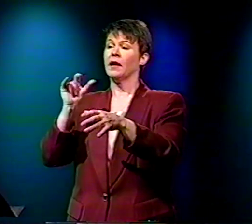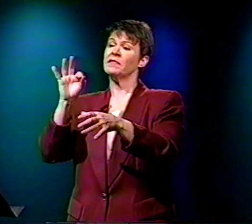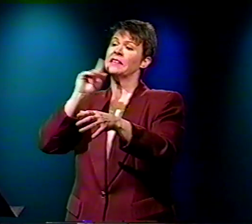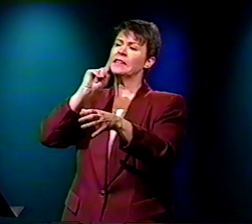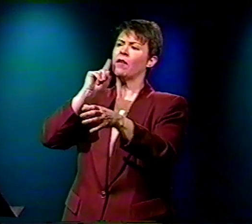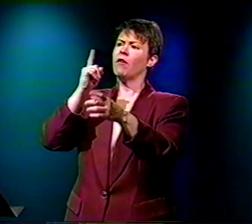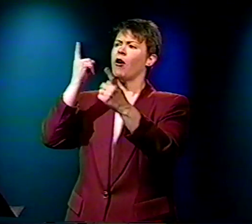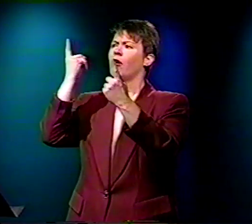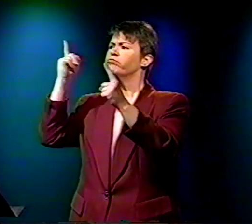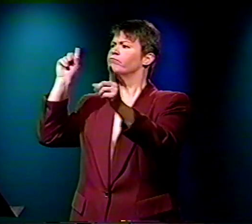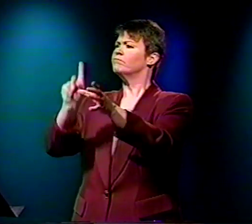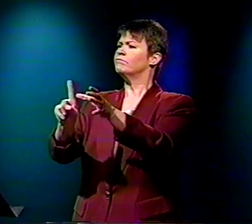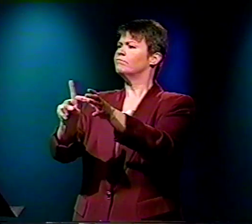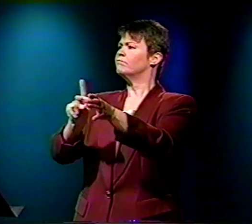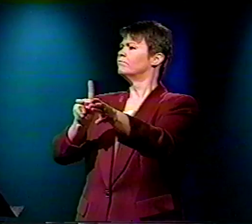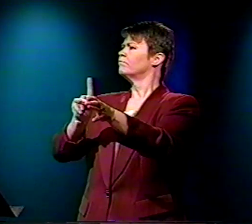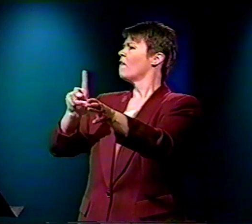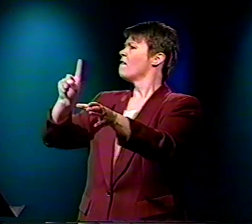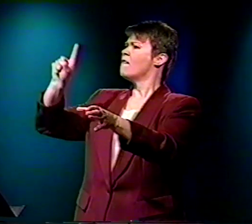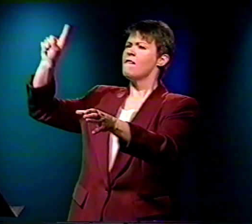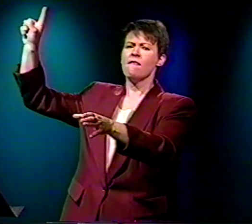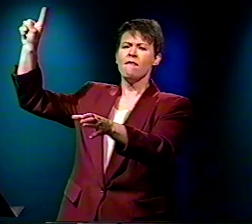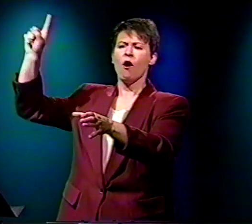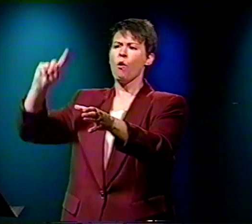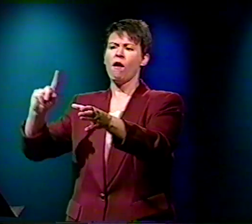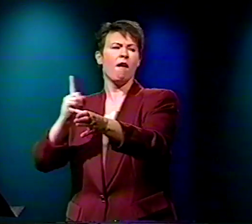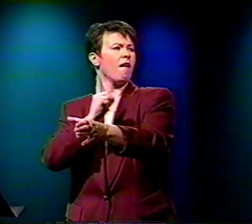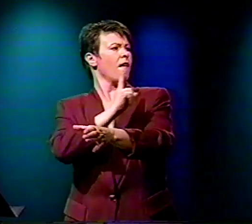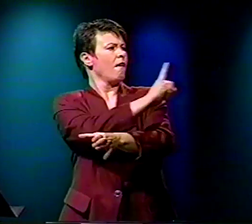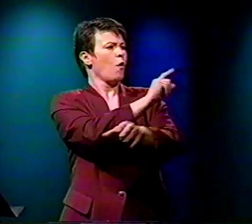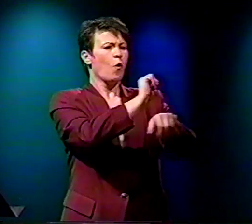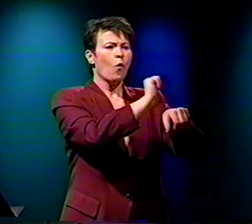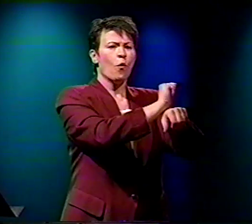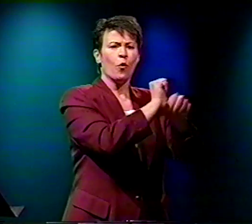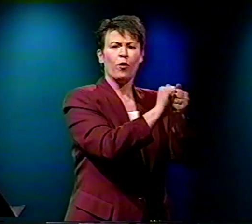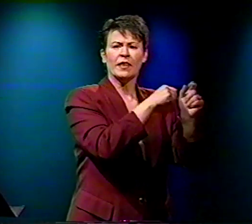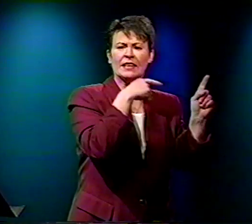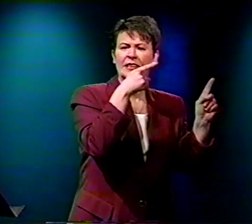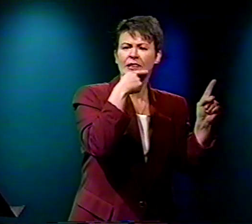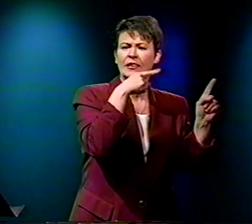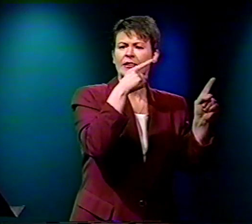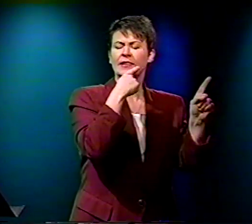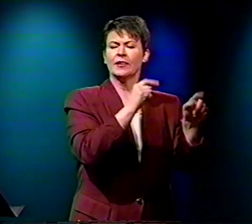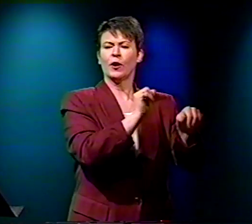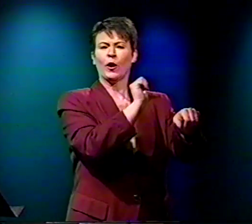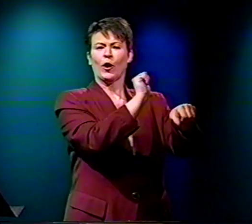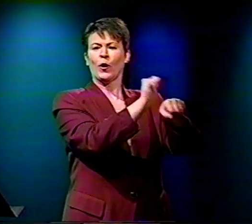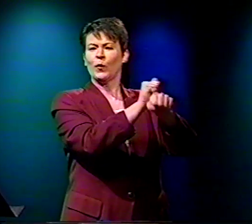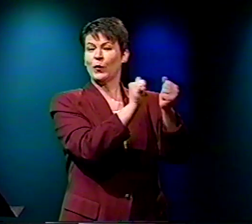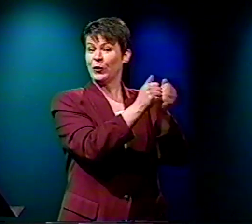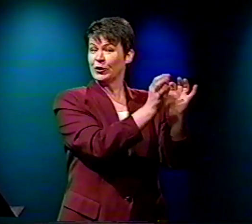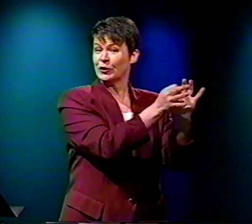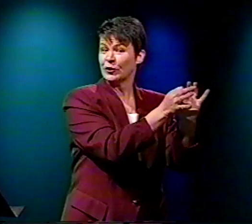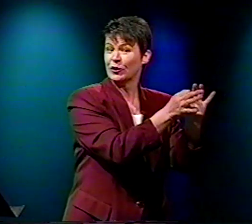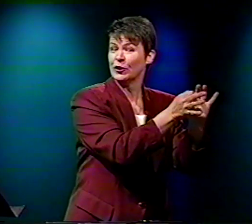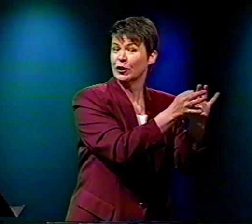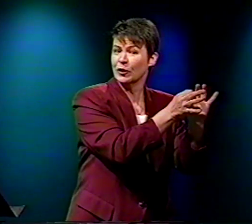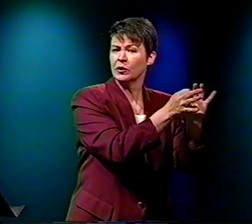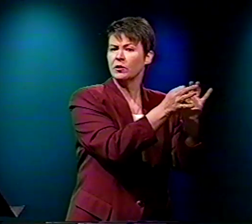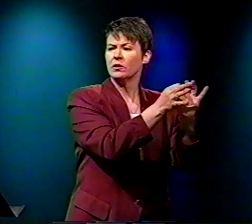their own, they are oppressed and are urged to not do so. And if one separates themselves from the group and begins working with hearing people, or perhaps